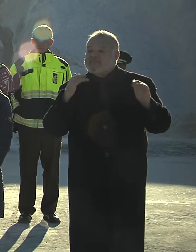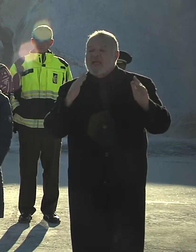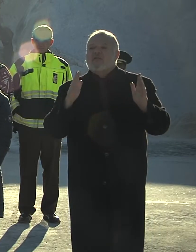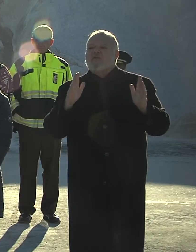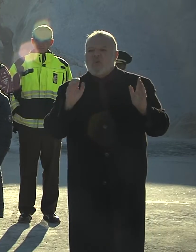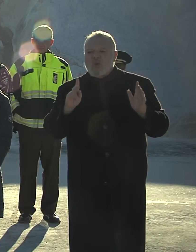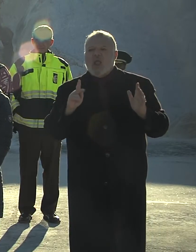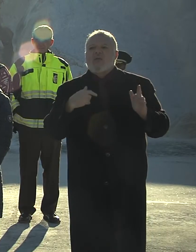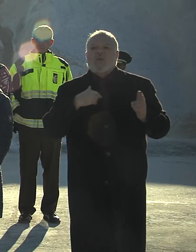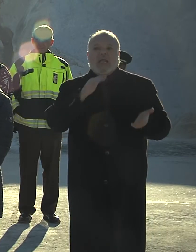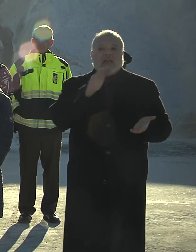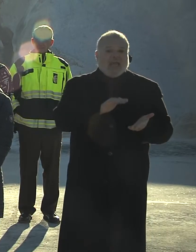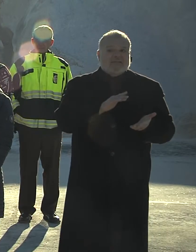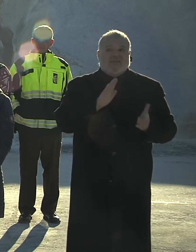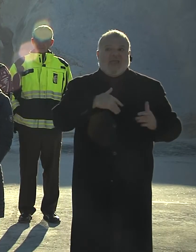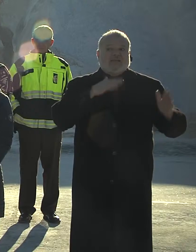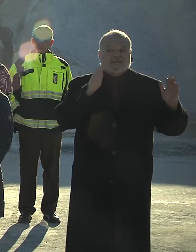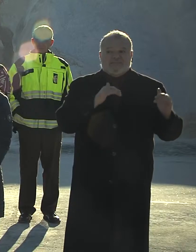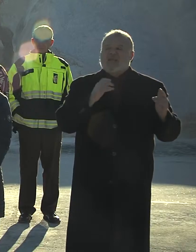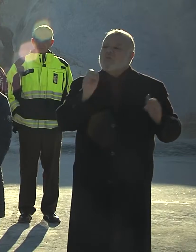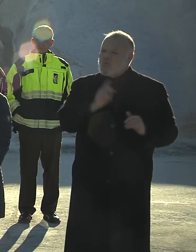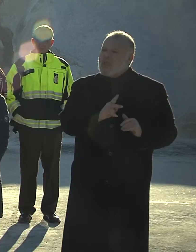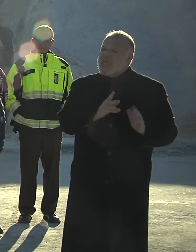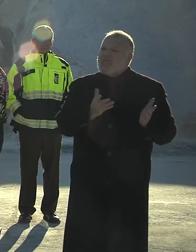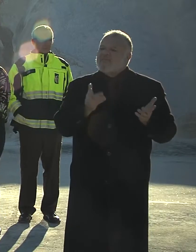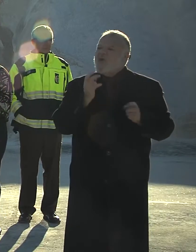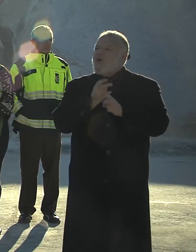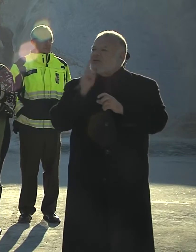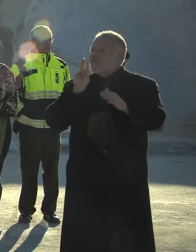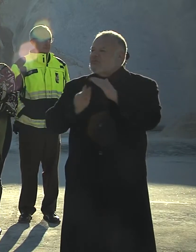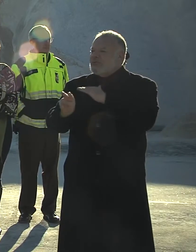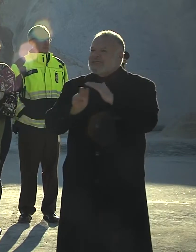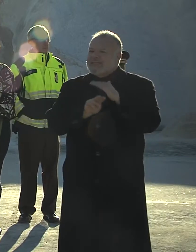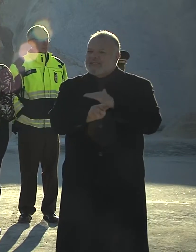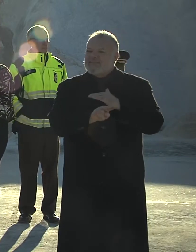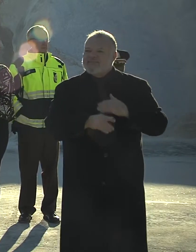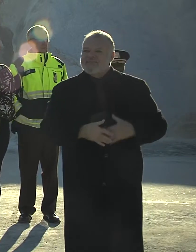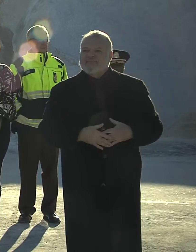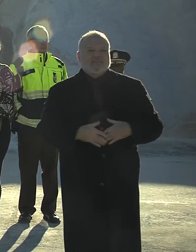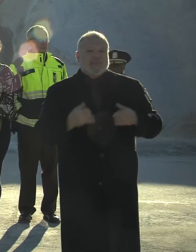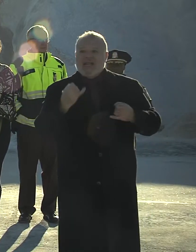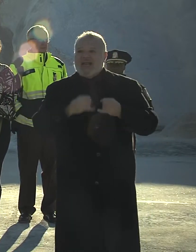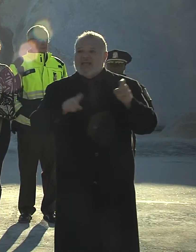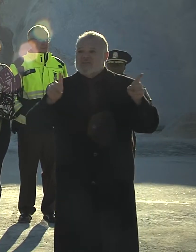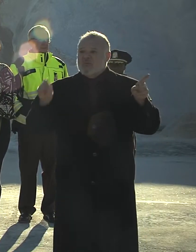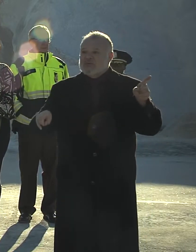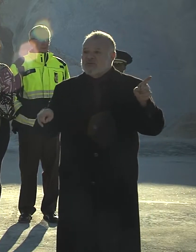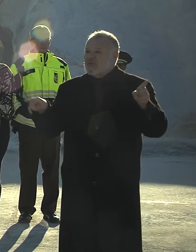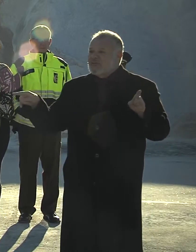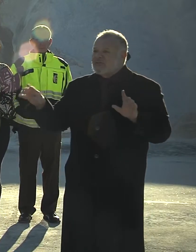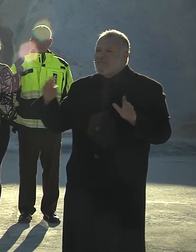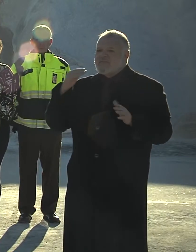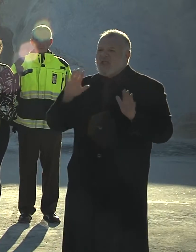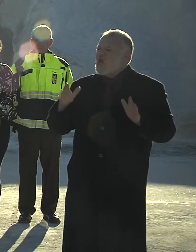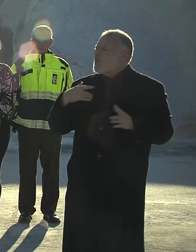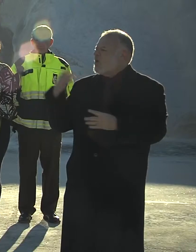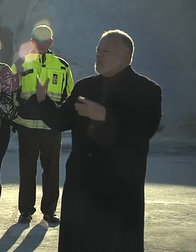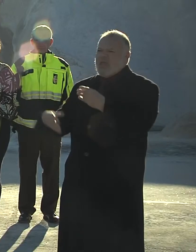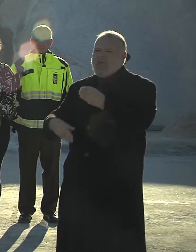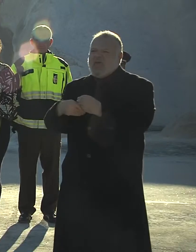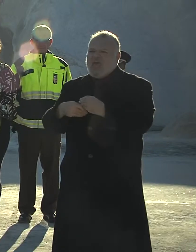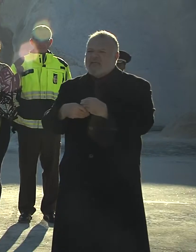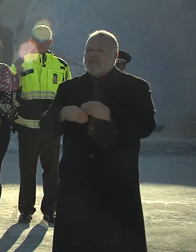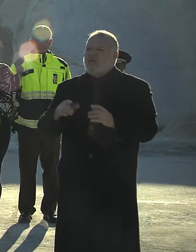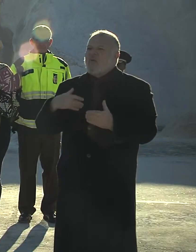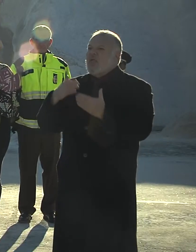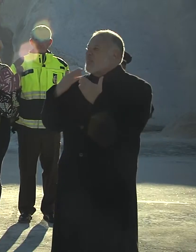past 5 years? Based on how much we've spent over the past 5 winters, yep. And I just want to really emphasize my thanks to the